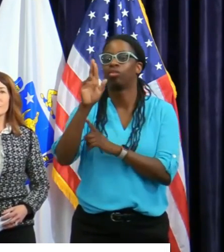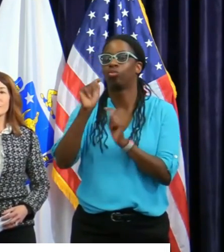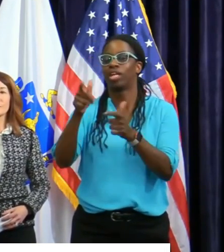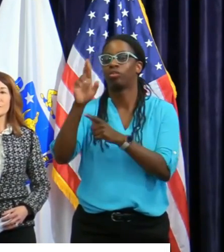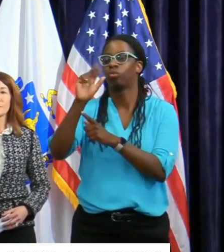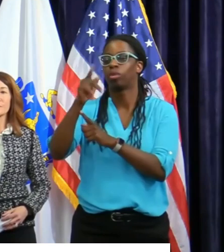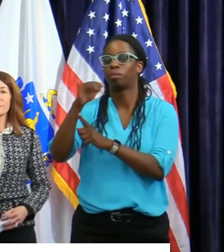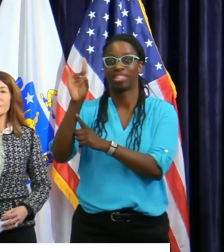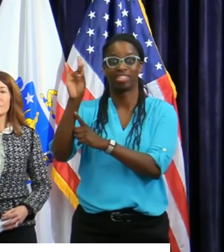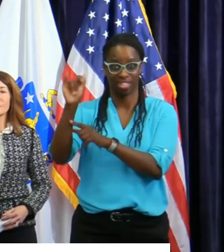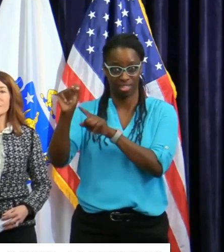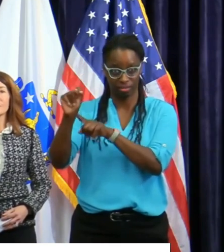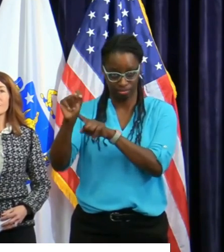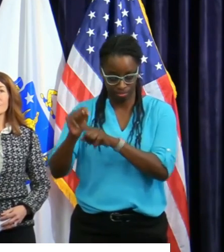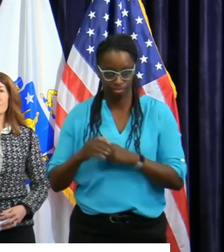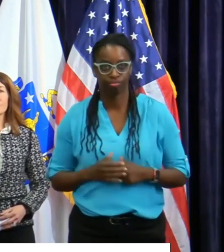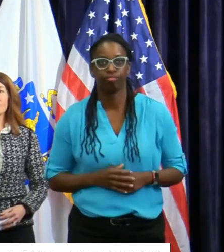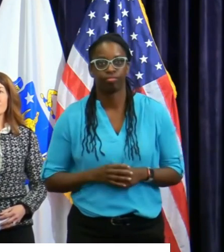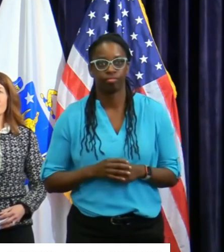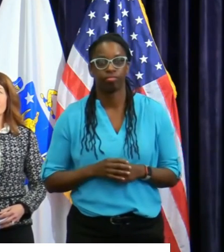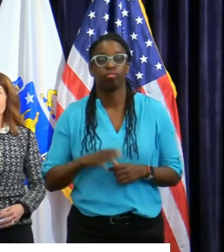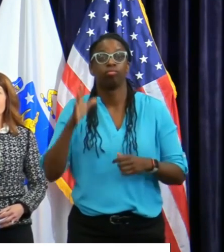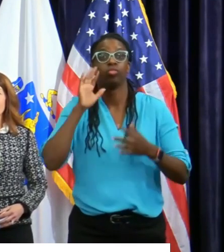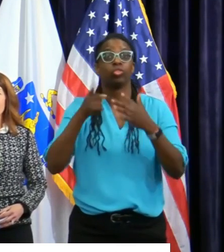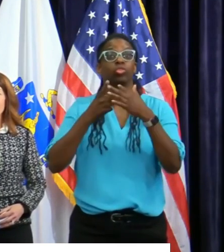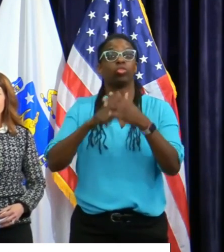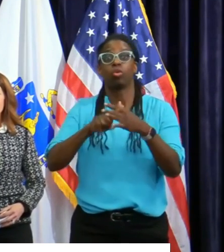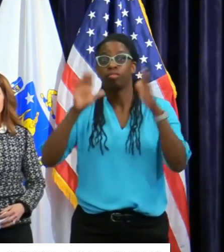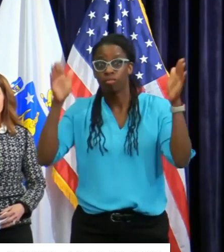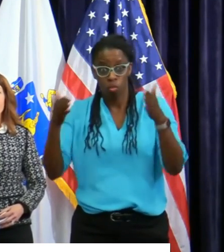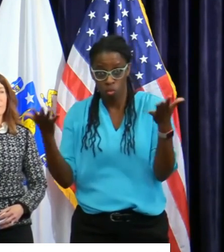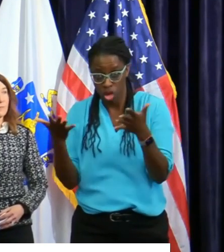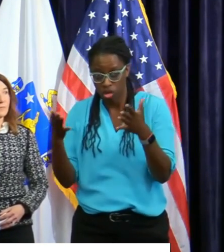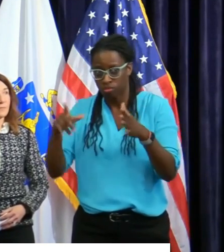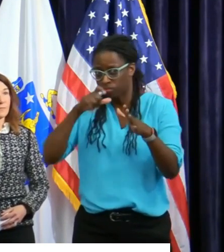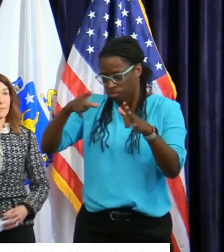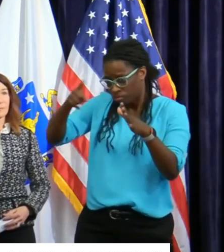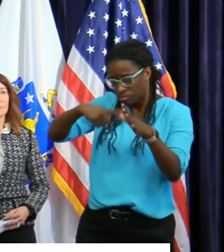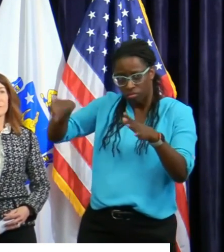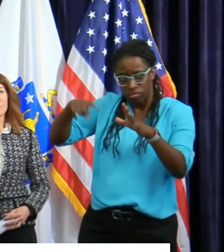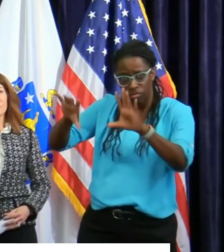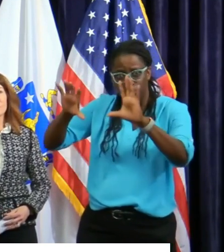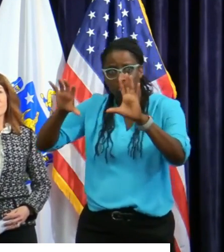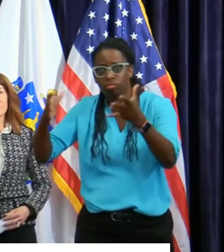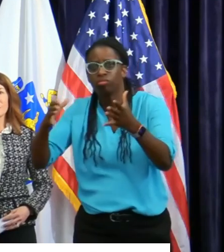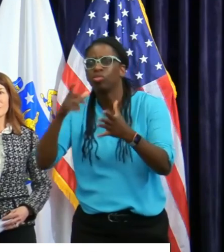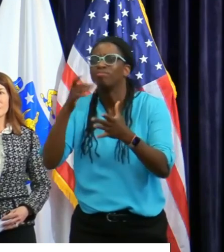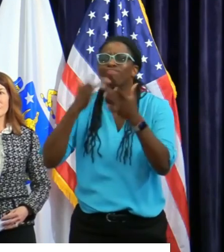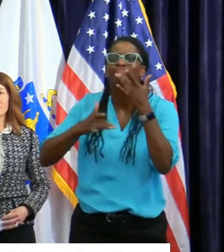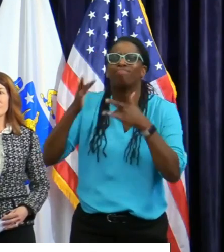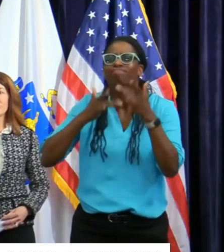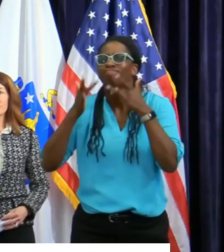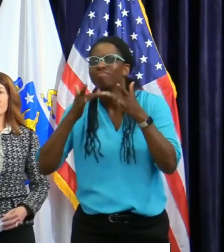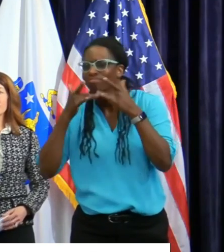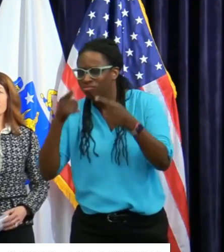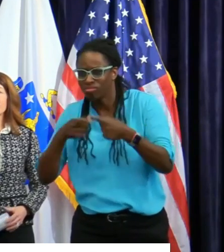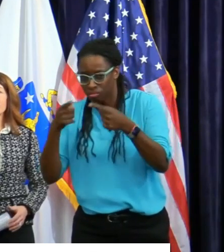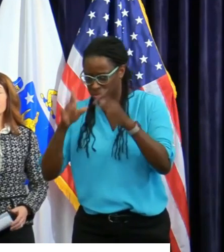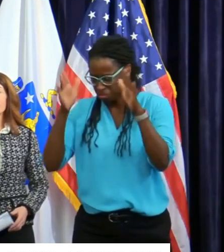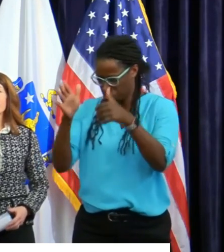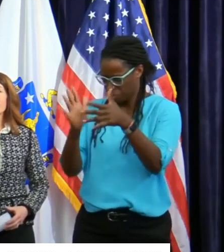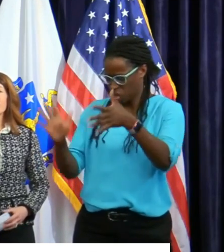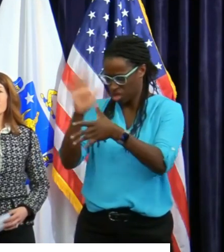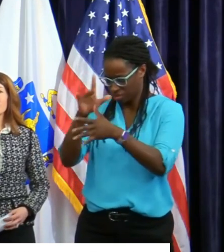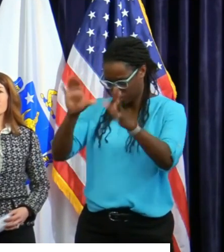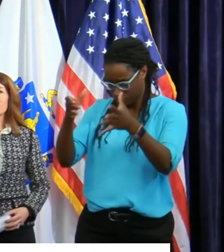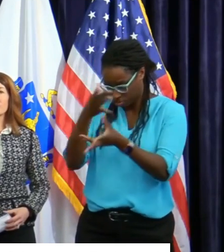initiative, at the beginning, we're going to start by focusing on the 100 hardest hit communities in the Commonwealth.